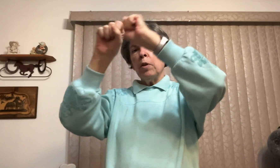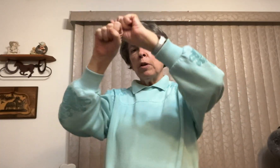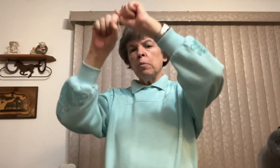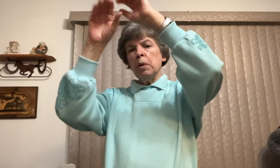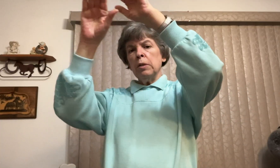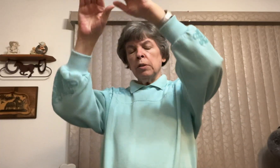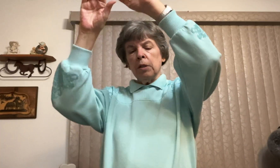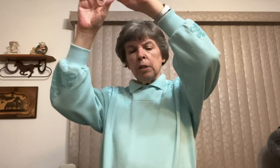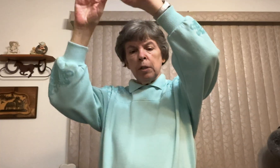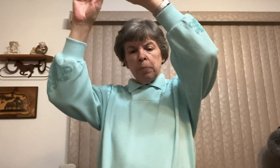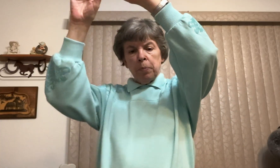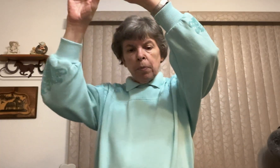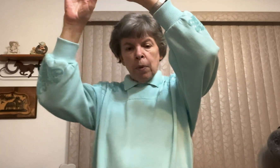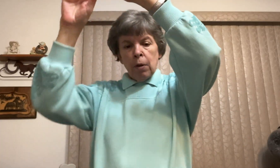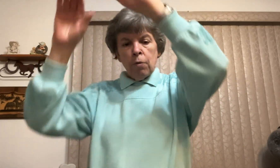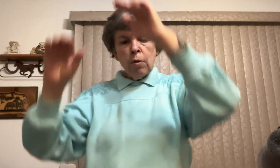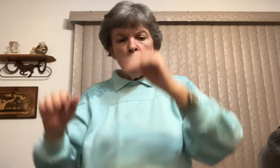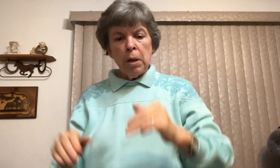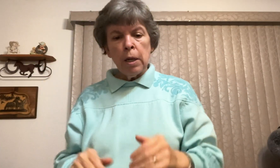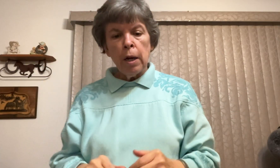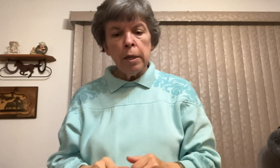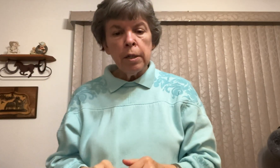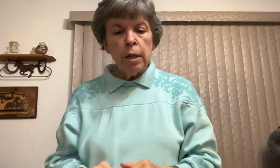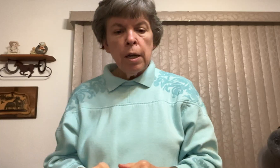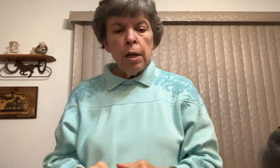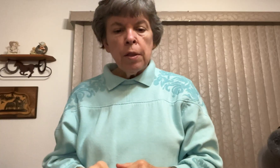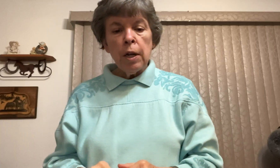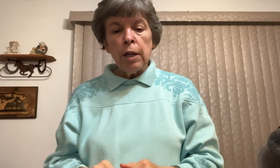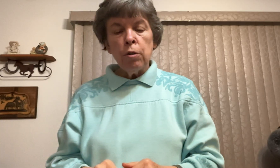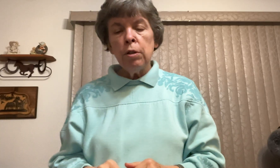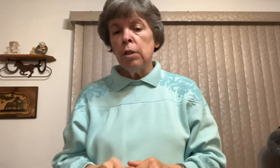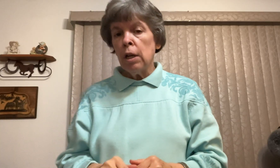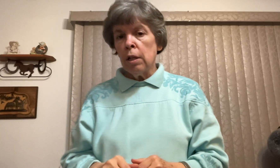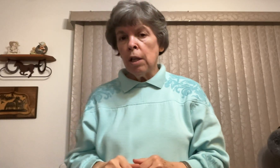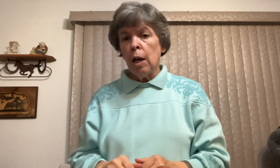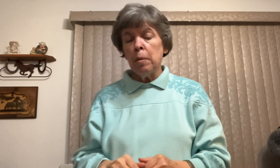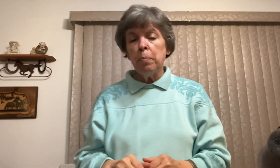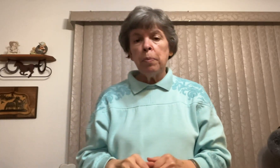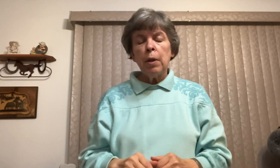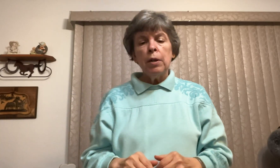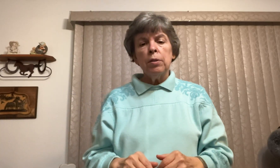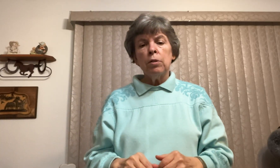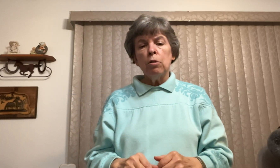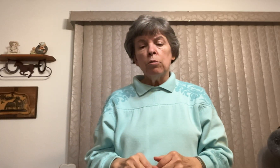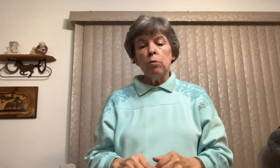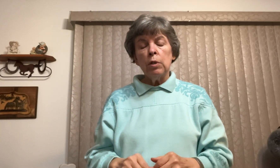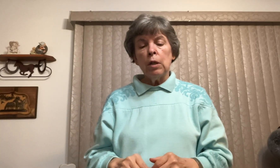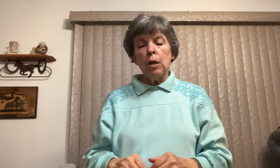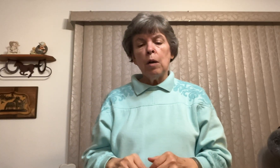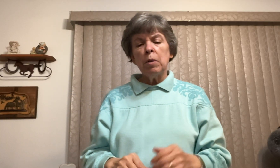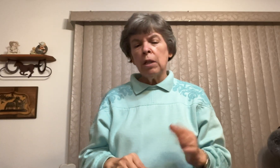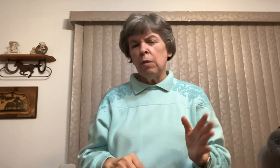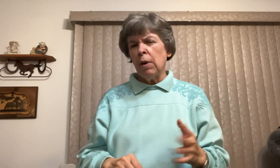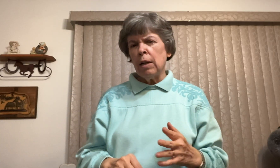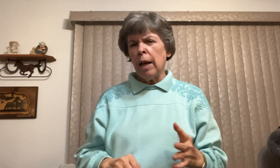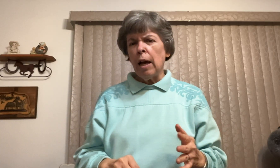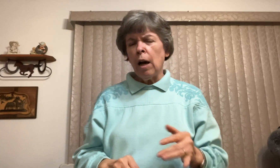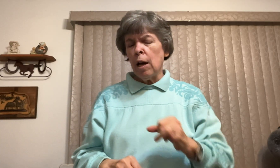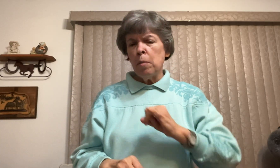there, basically, from my height, that I could not climb. So I'm going to leave out I,